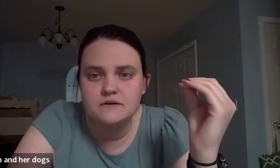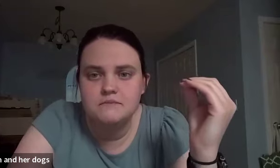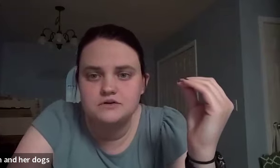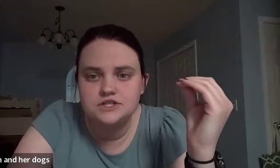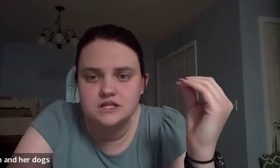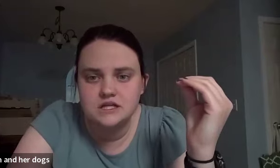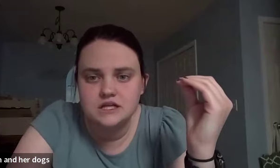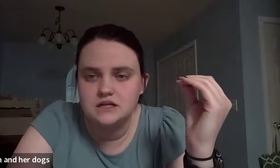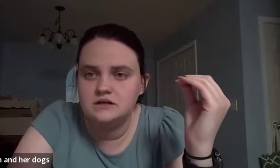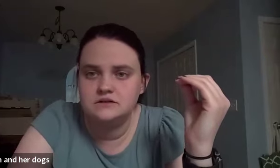the motion.